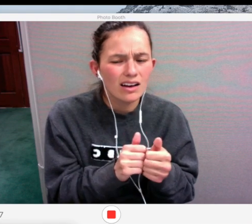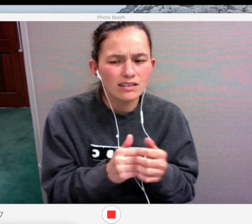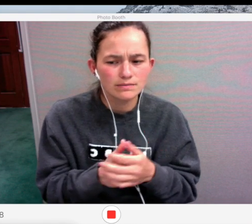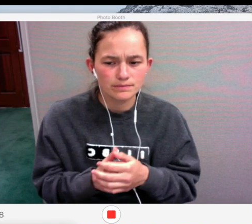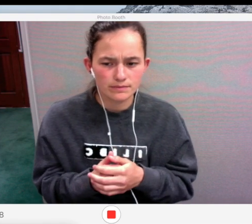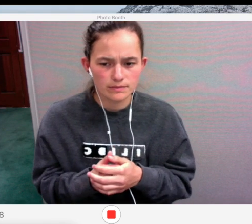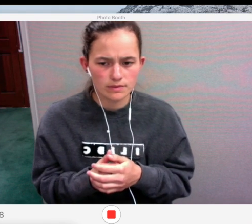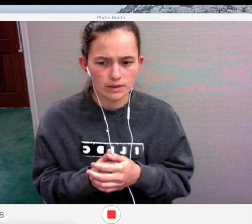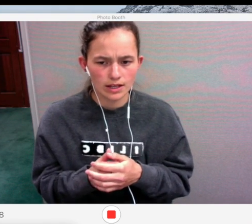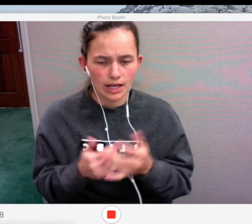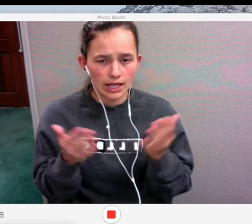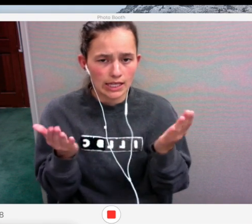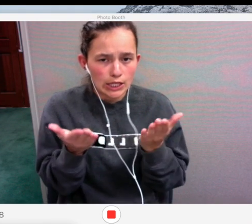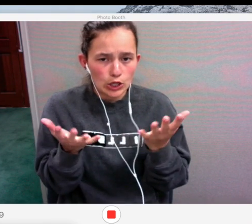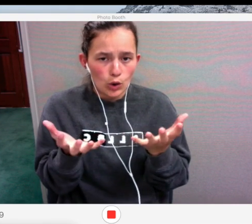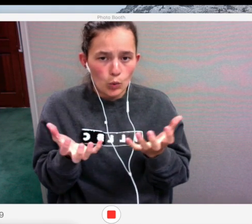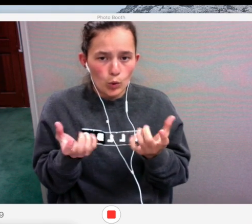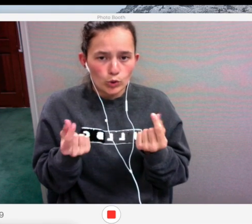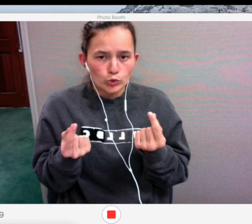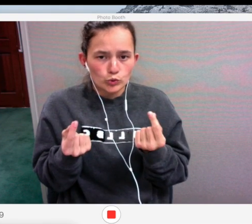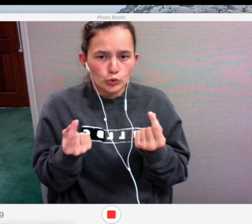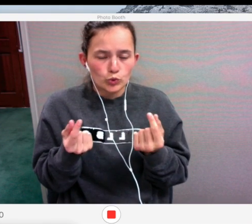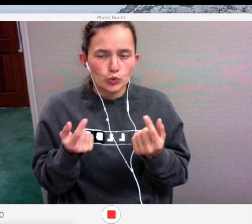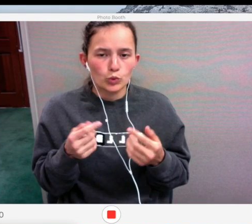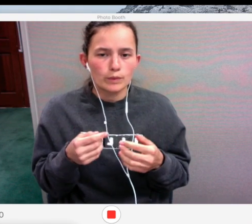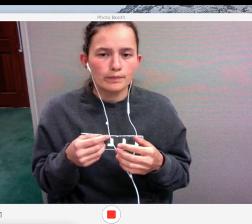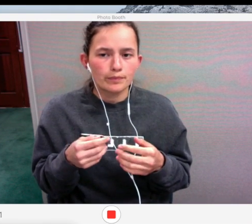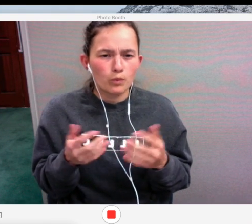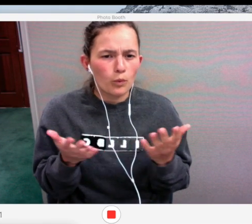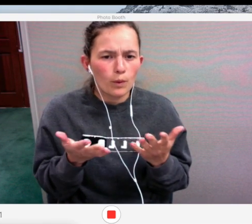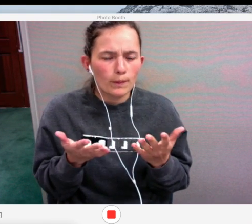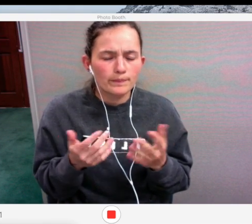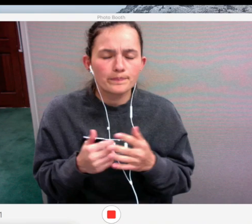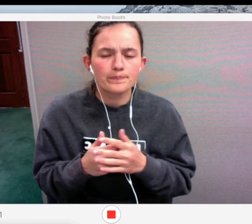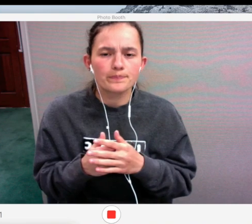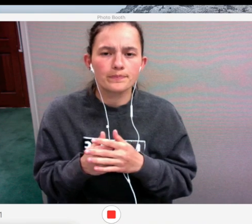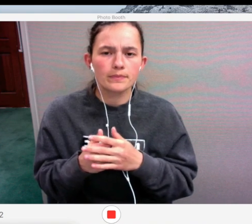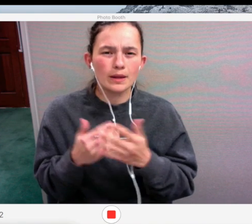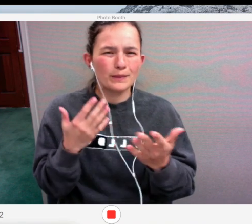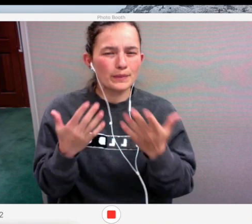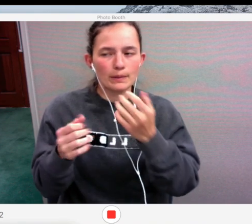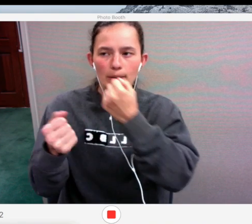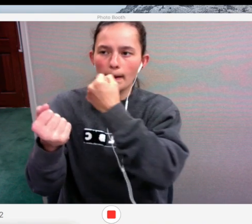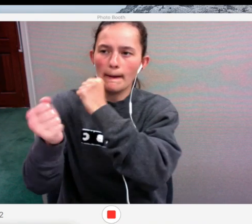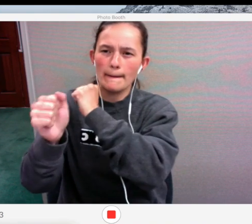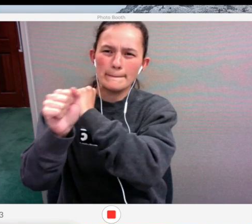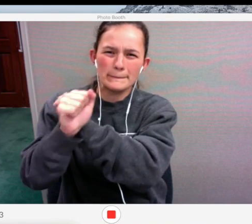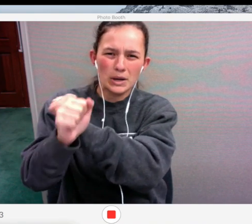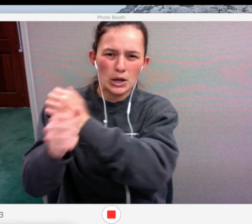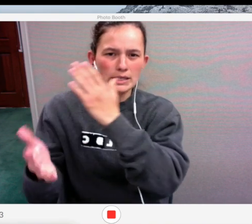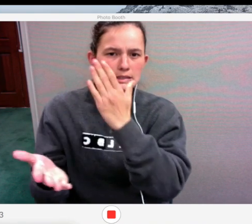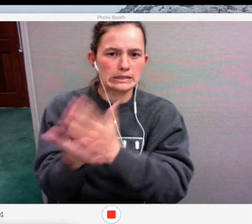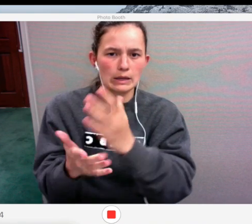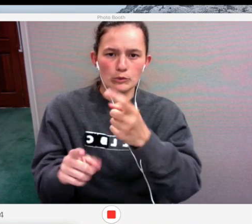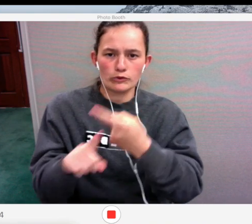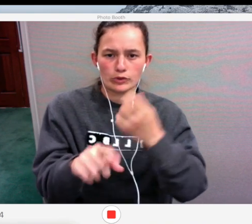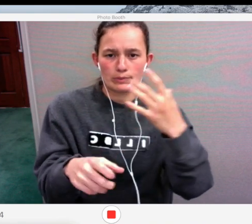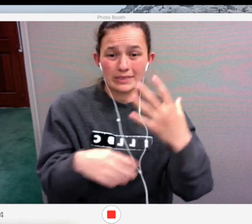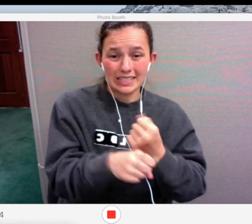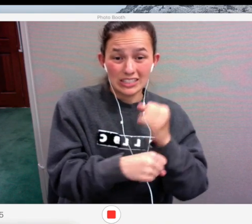Because what we want to do is make sure that we address any barrier that might be preventing you from getting a job.